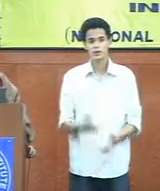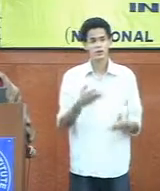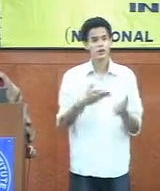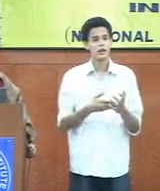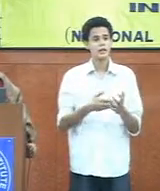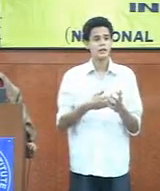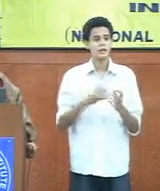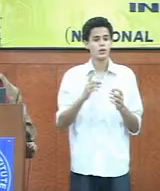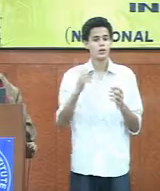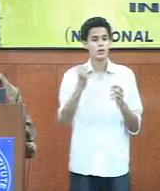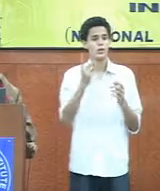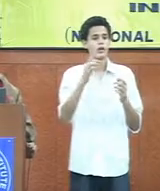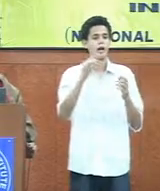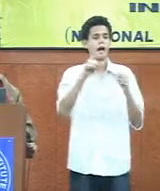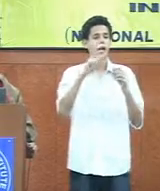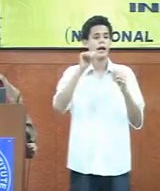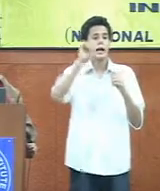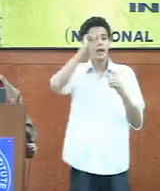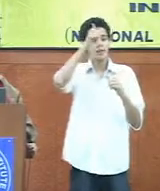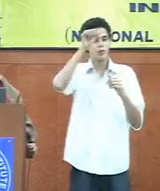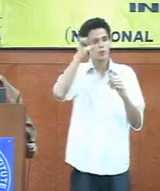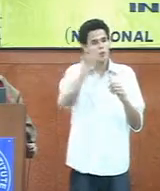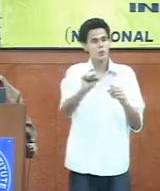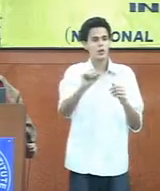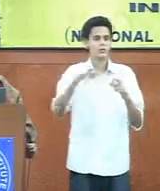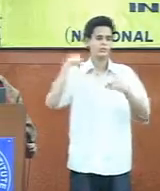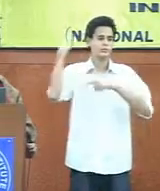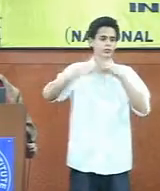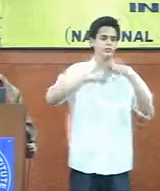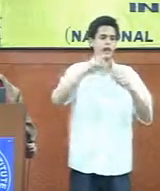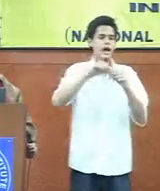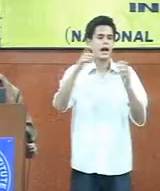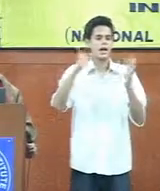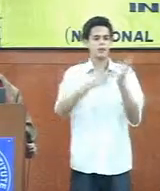That's as far as the Hindu Succession Act goes.